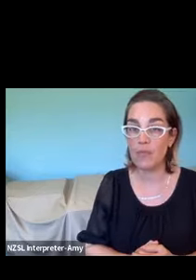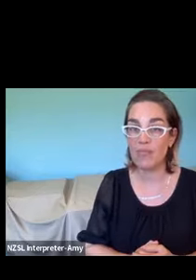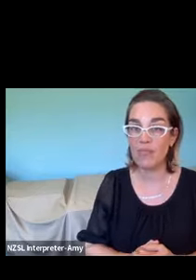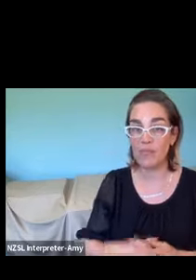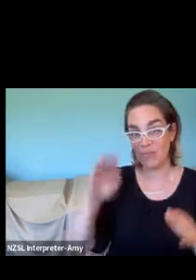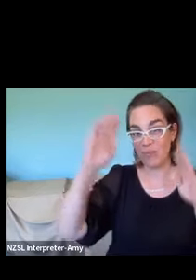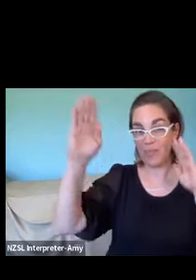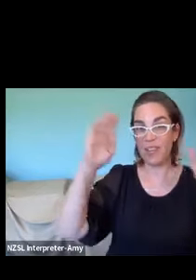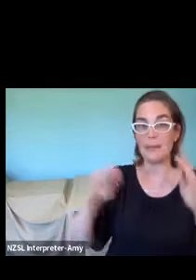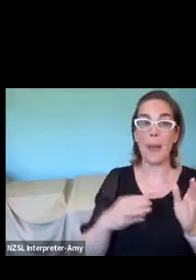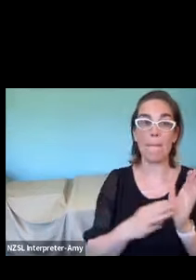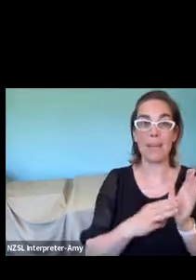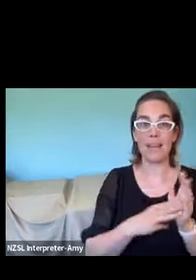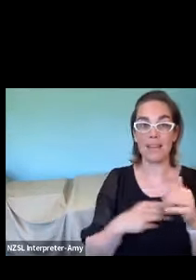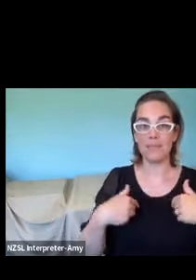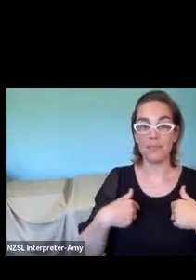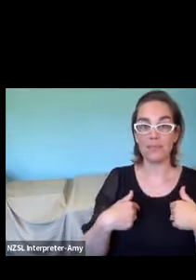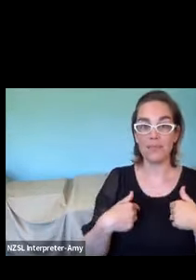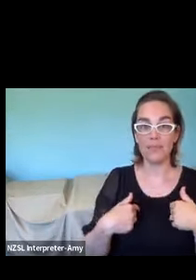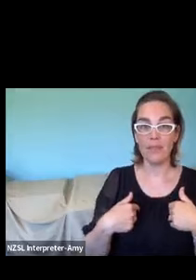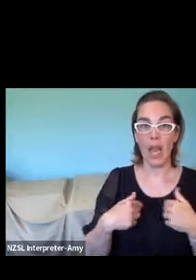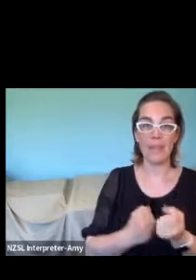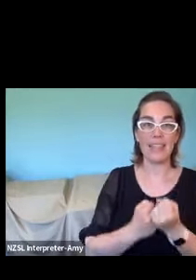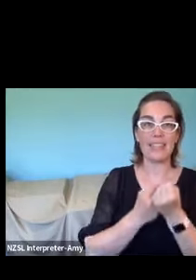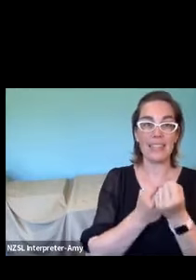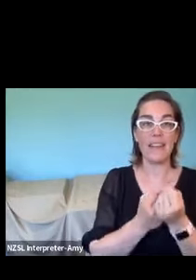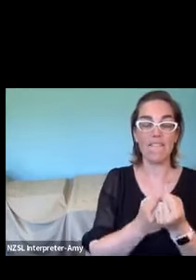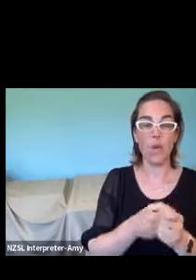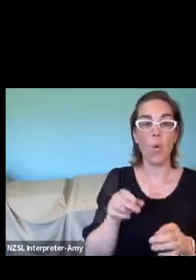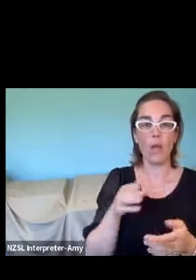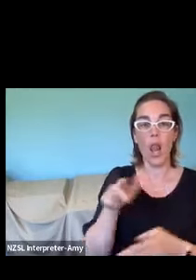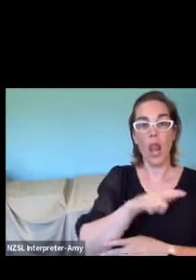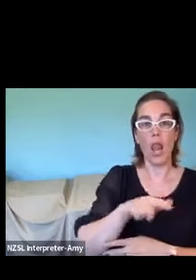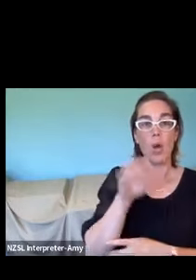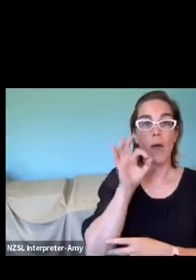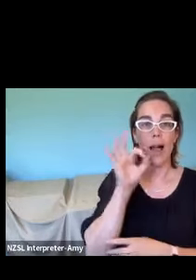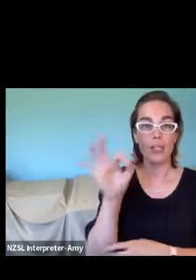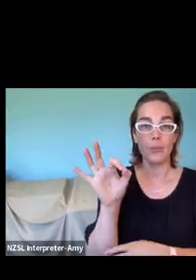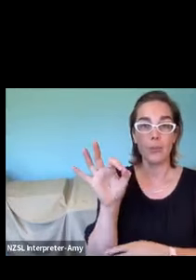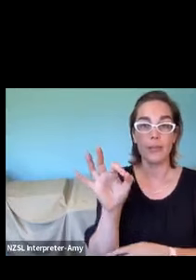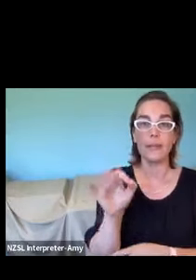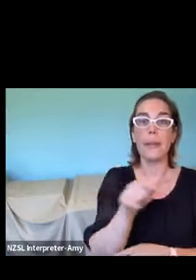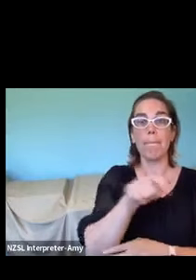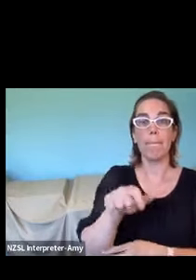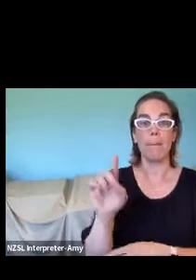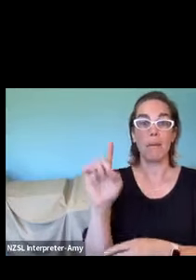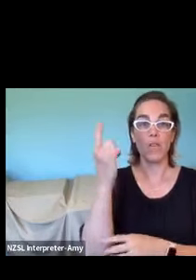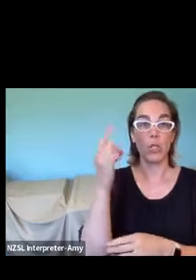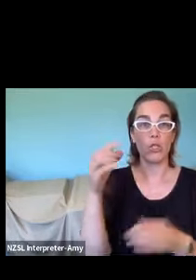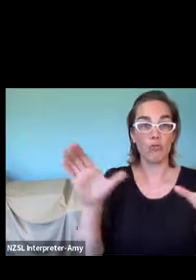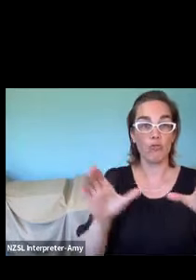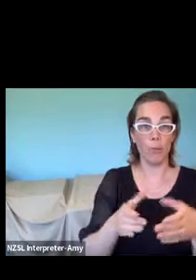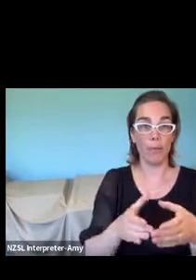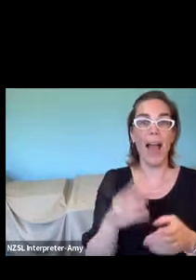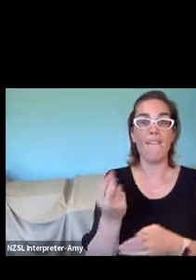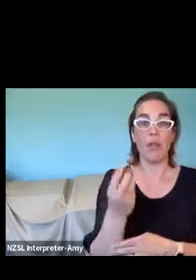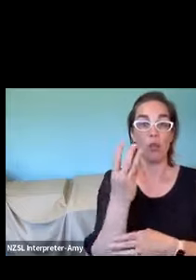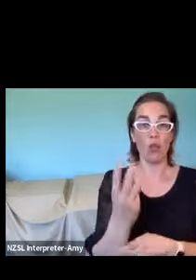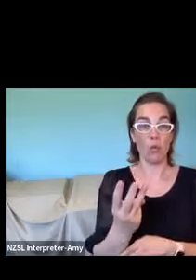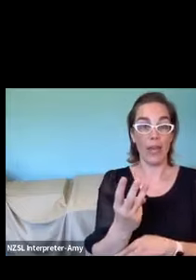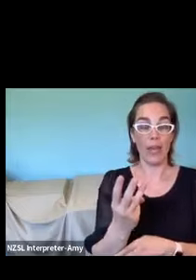Hi, I'm Megan. I'm the local assistant for the Ashburton People First group, and I've got 3 of our members here who made